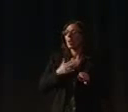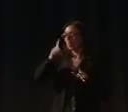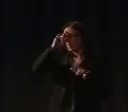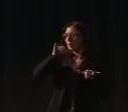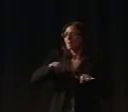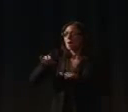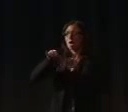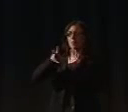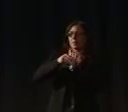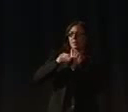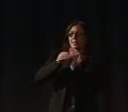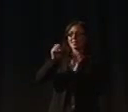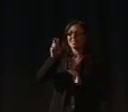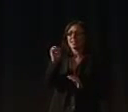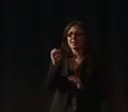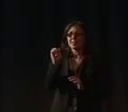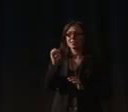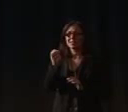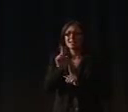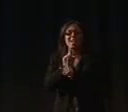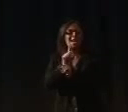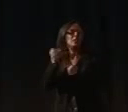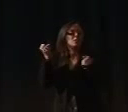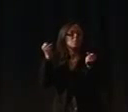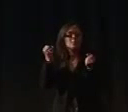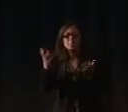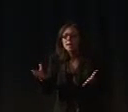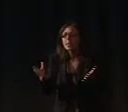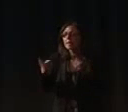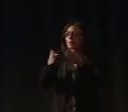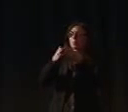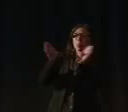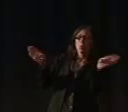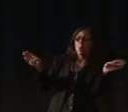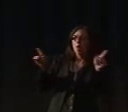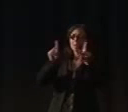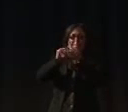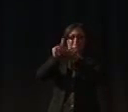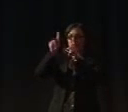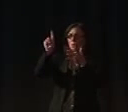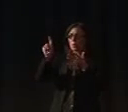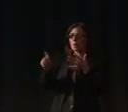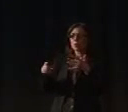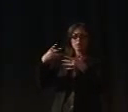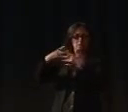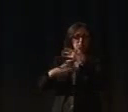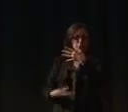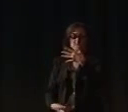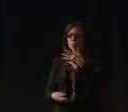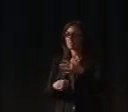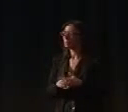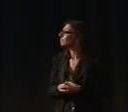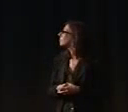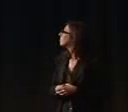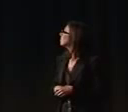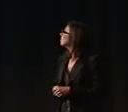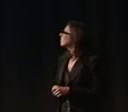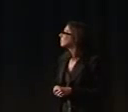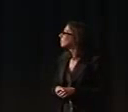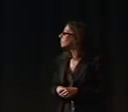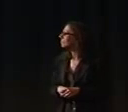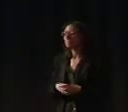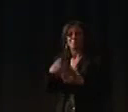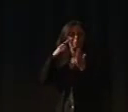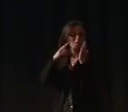of broad, different questions, for instance, about a scene or a video. These are the questions we are trying to understand